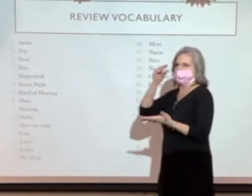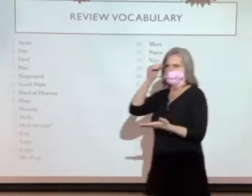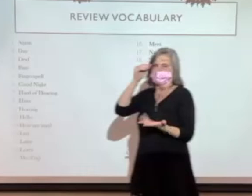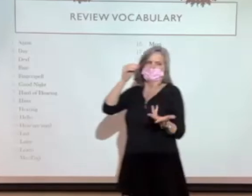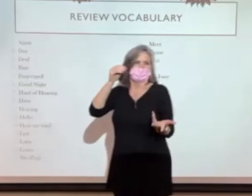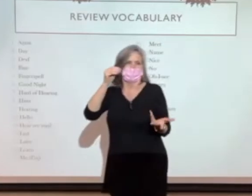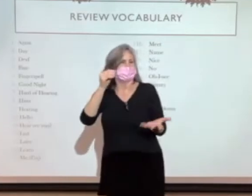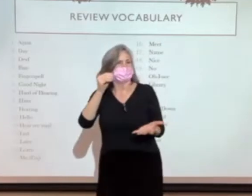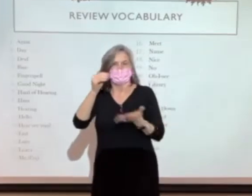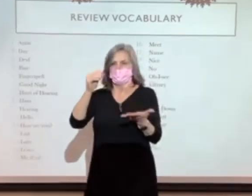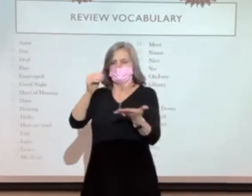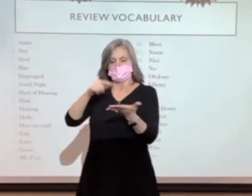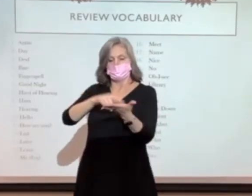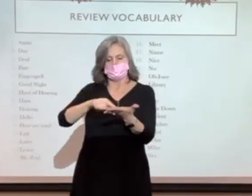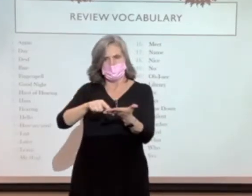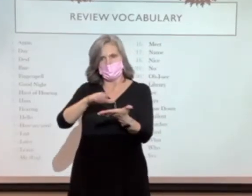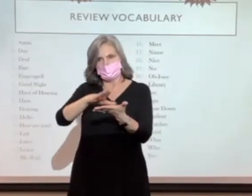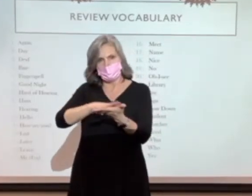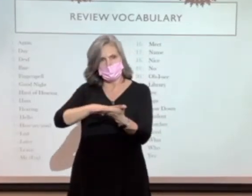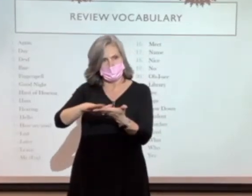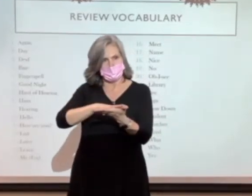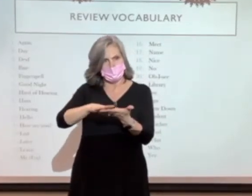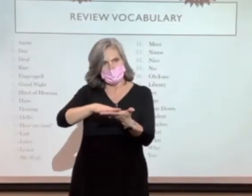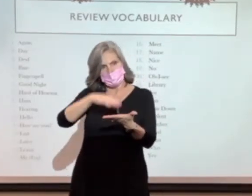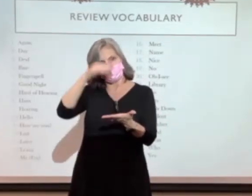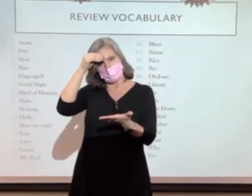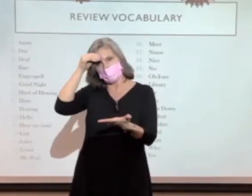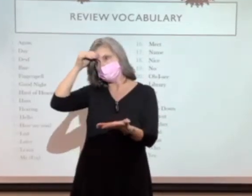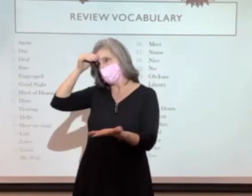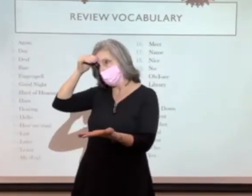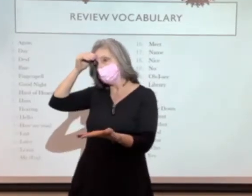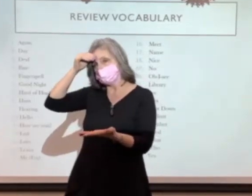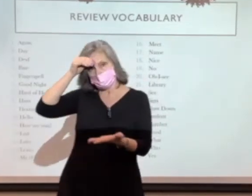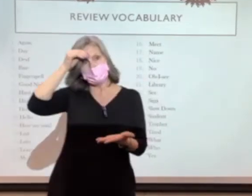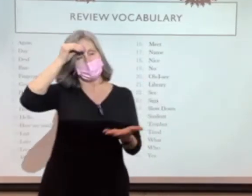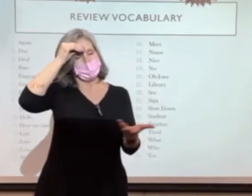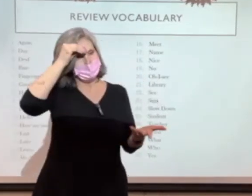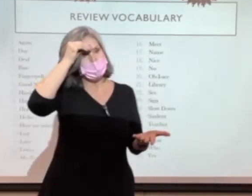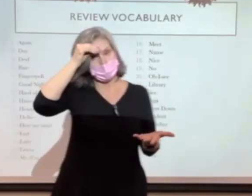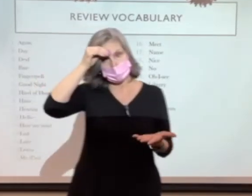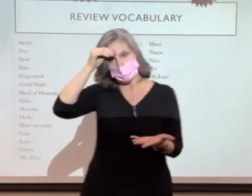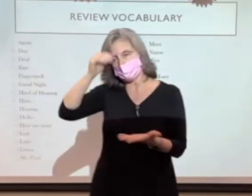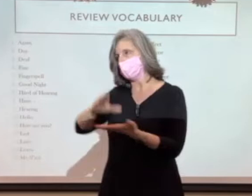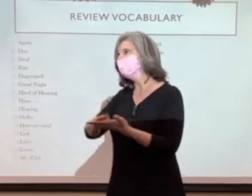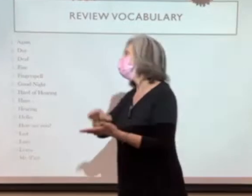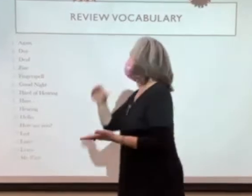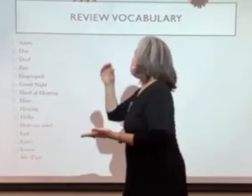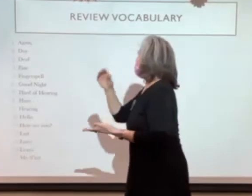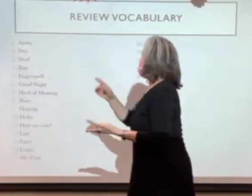learn, again, if that helps you, taking information from a book and putting it in your head to remember it, to learn something. The sign